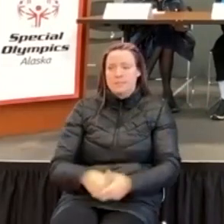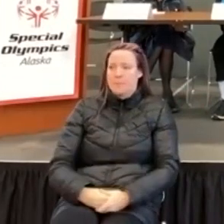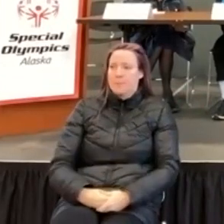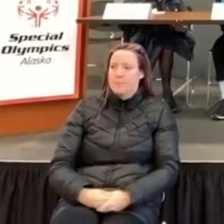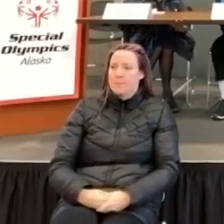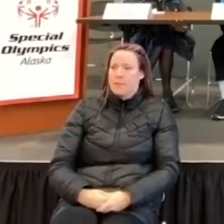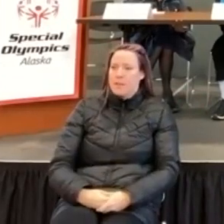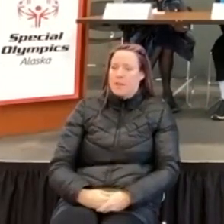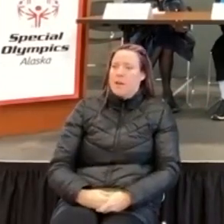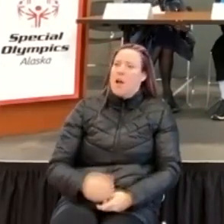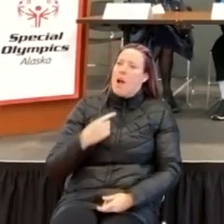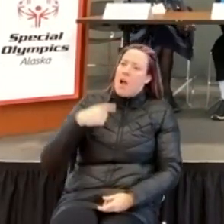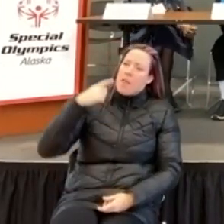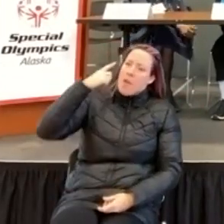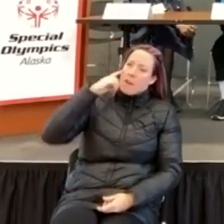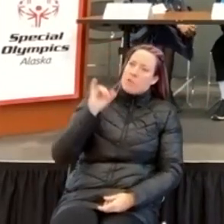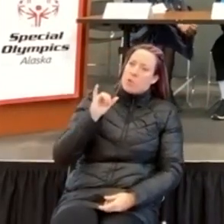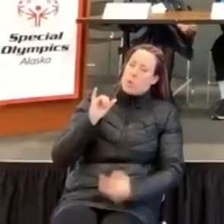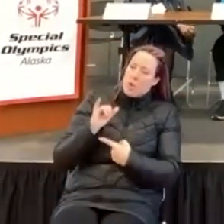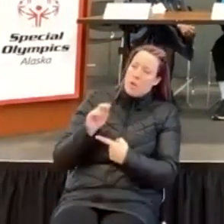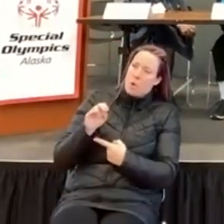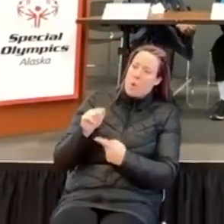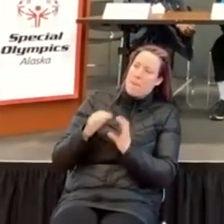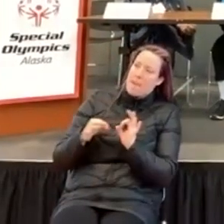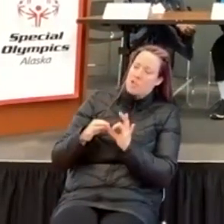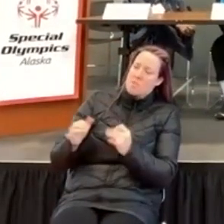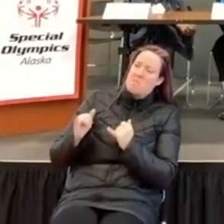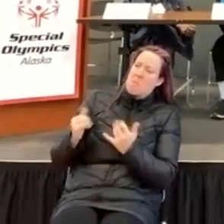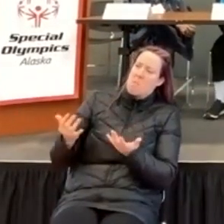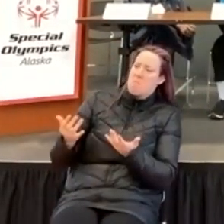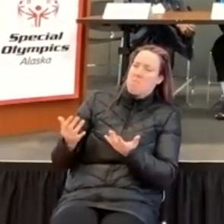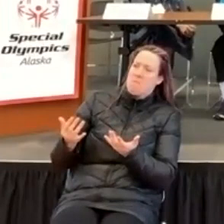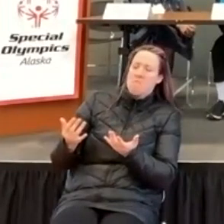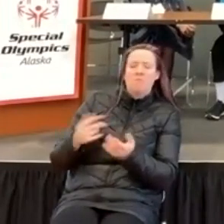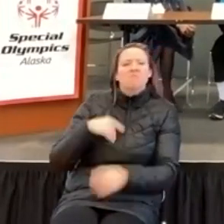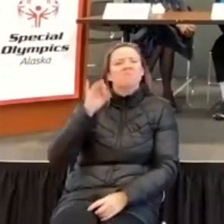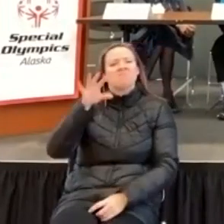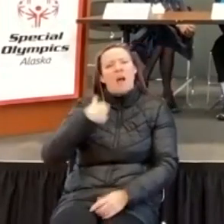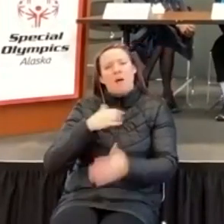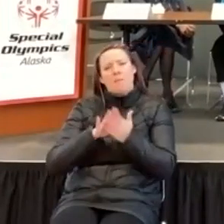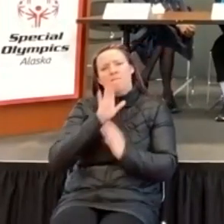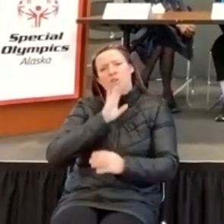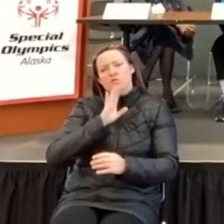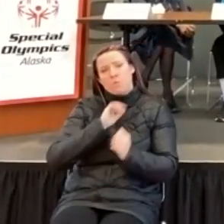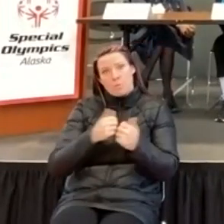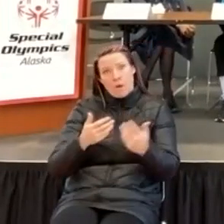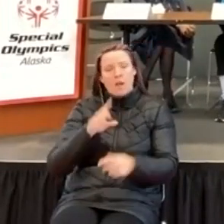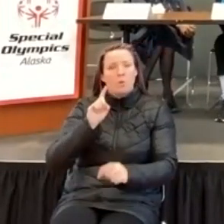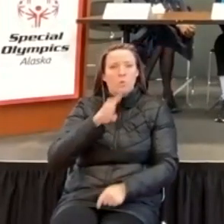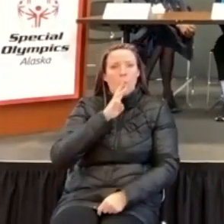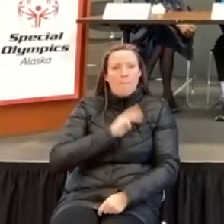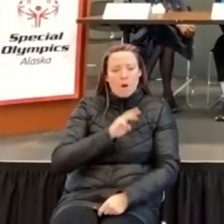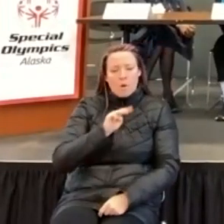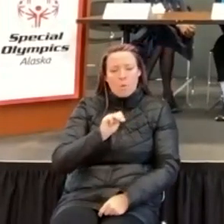of the things I thought of in addition to what she has mentioned is, you know, one of the things I get frustrated about is when I go to Walmart and